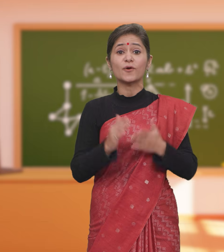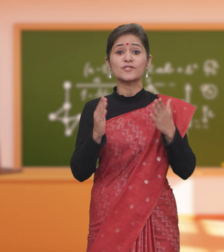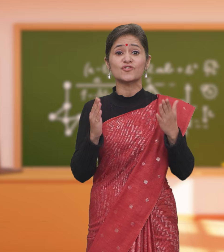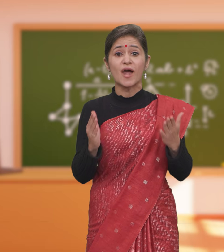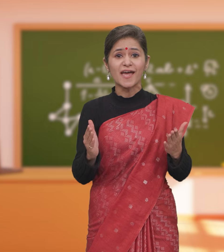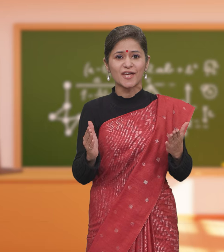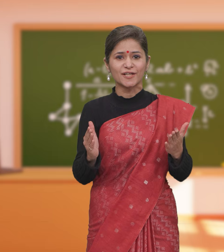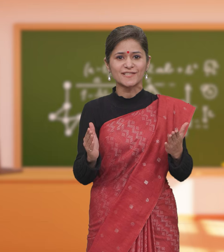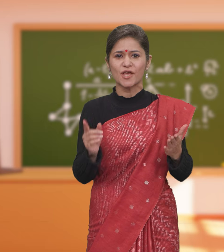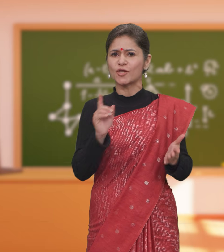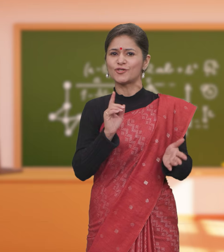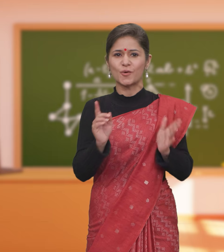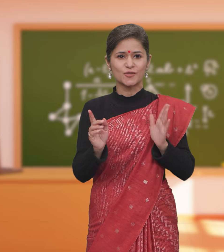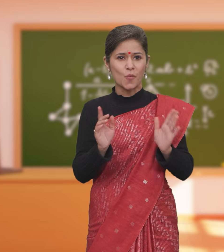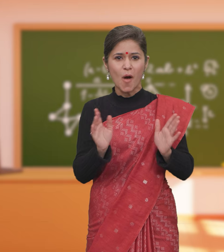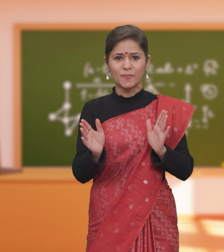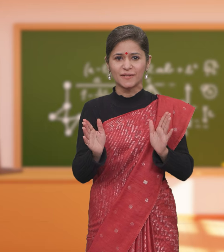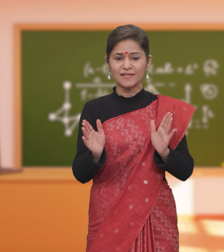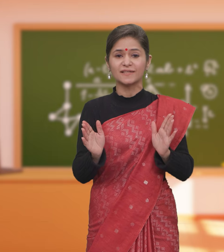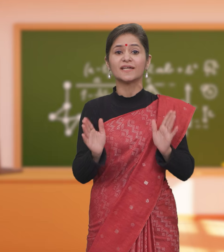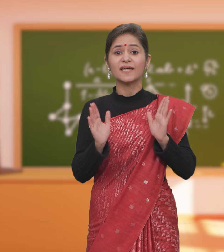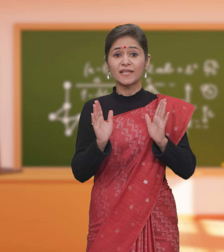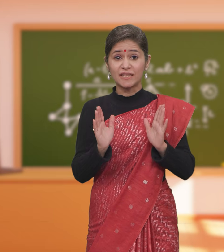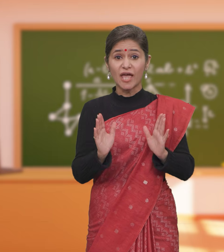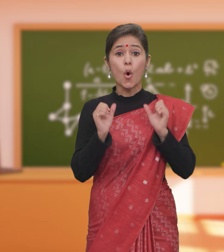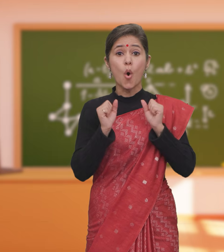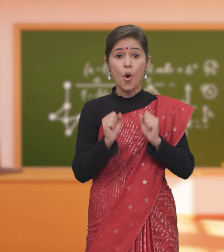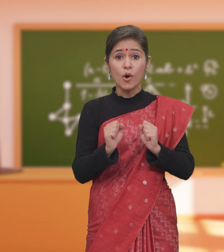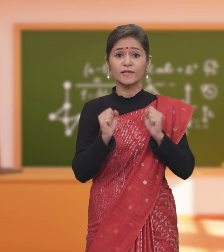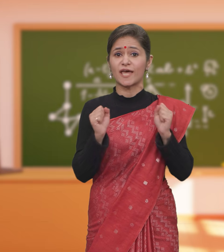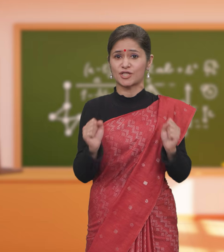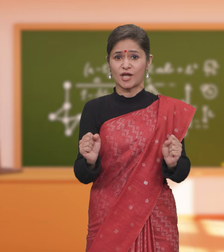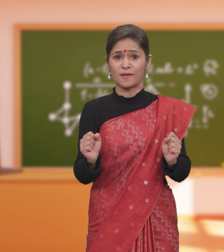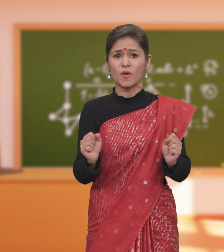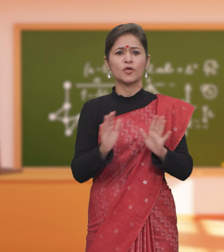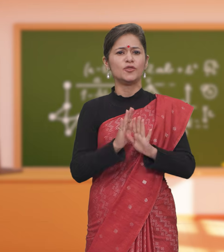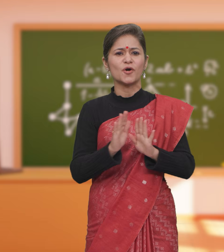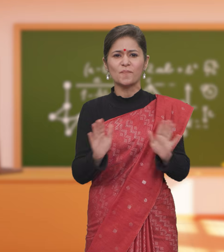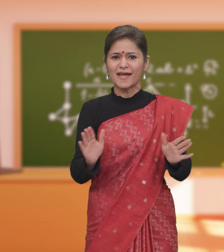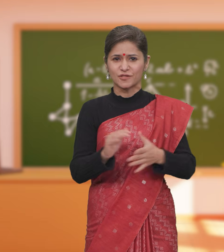because triangles don't wobble. They hold their shape no matter